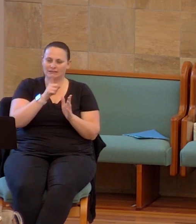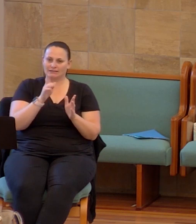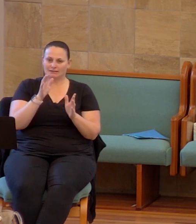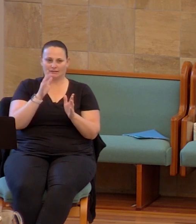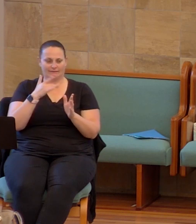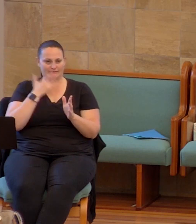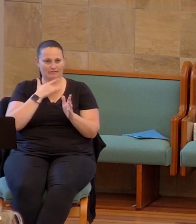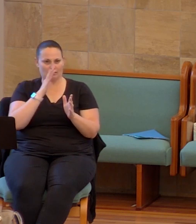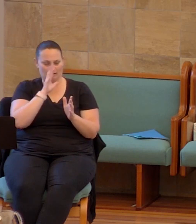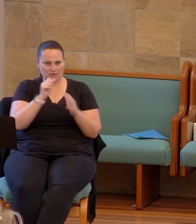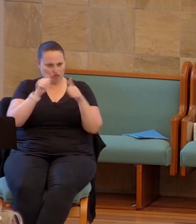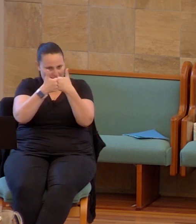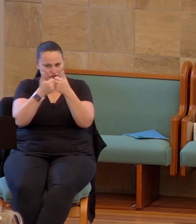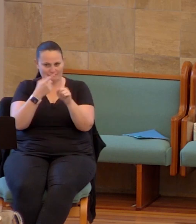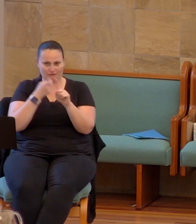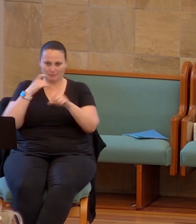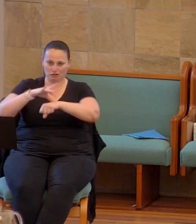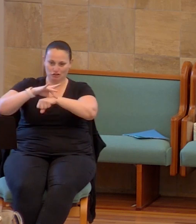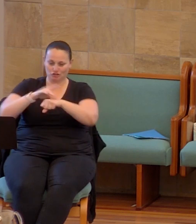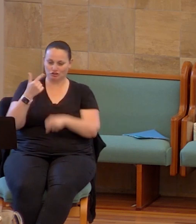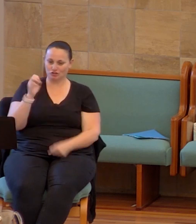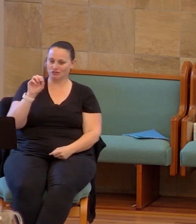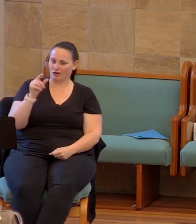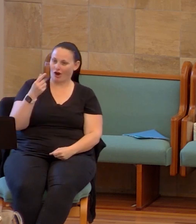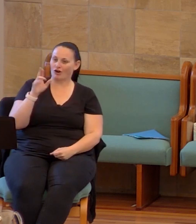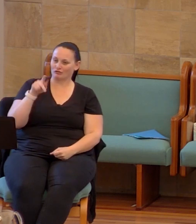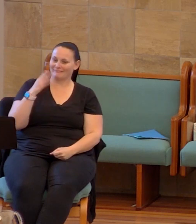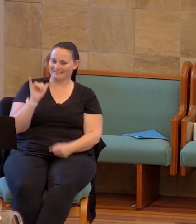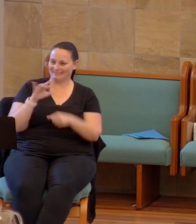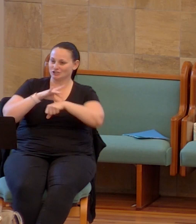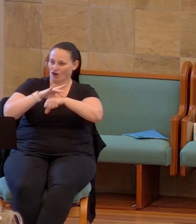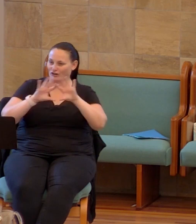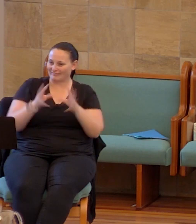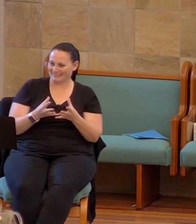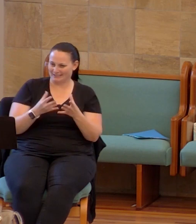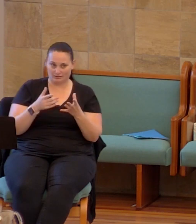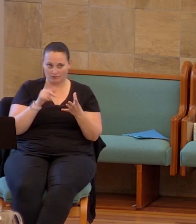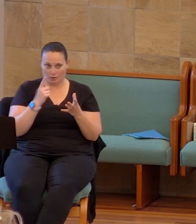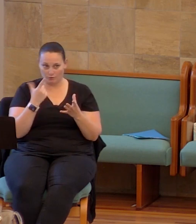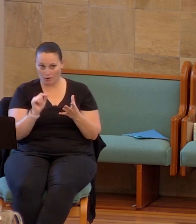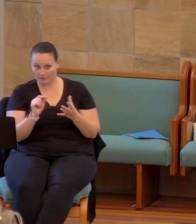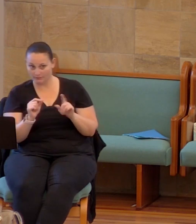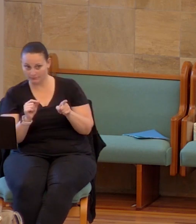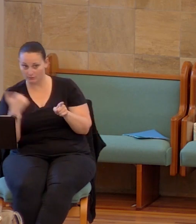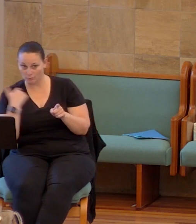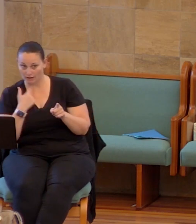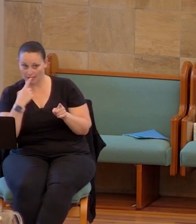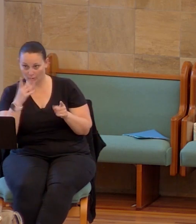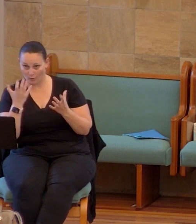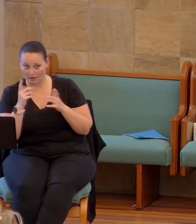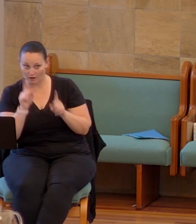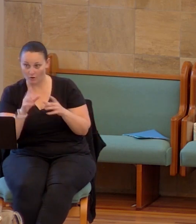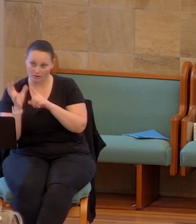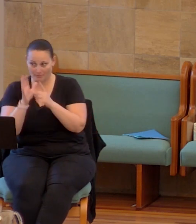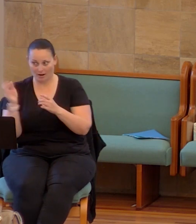and challenged by geography. Geography. Where are you going? We want to go to. Let's